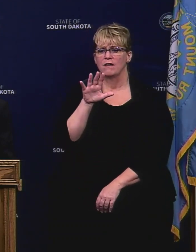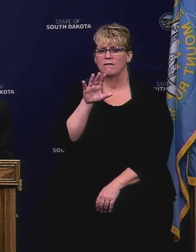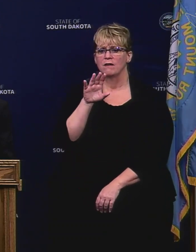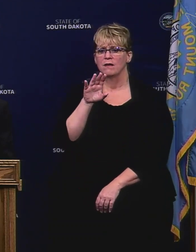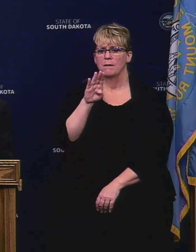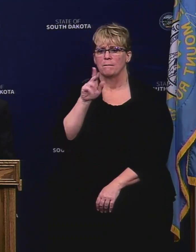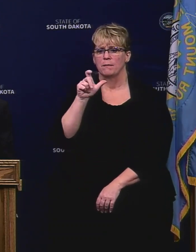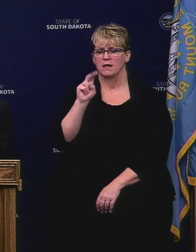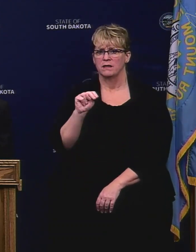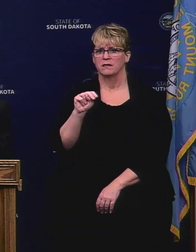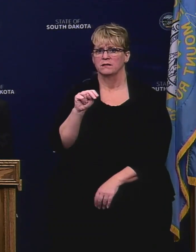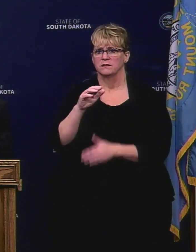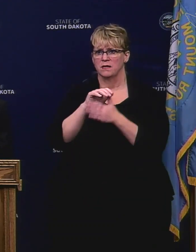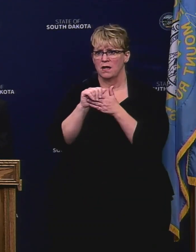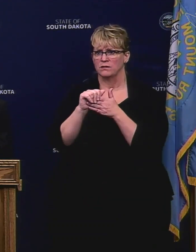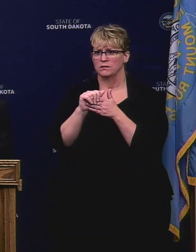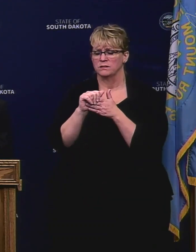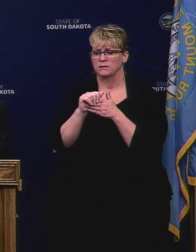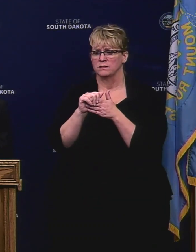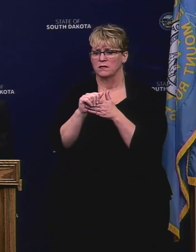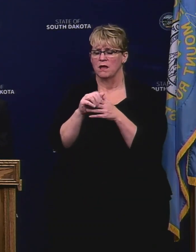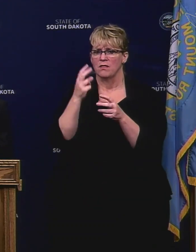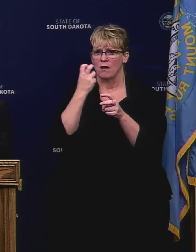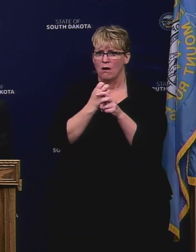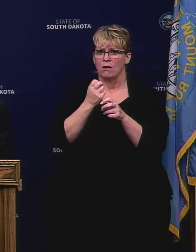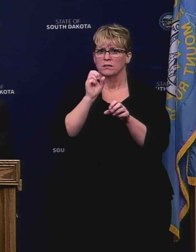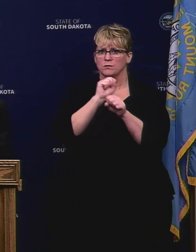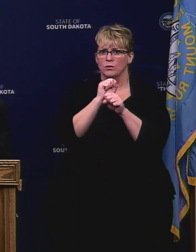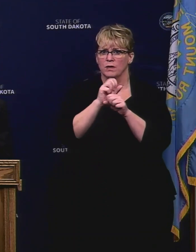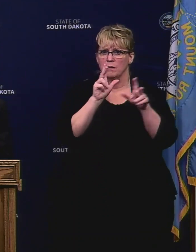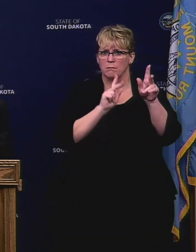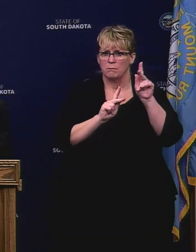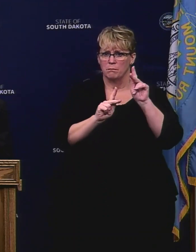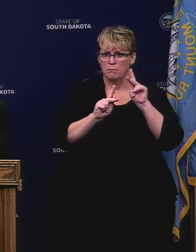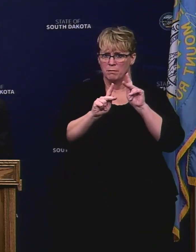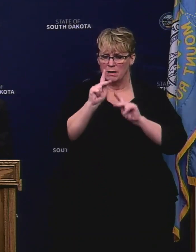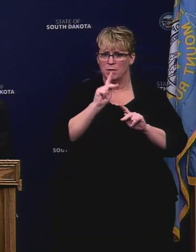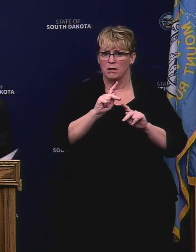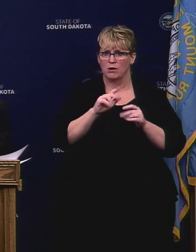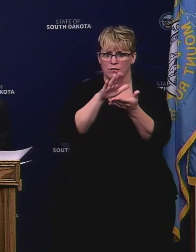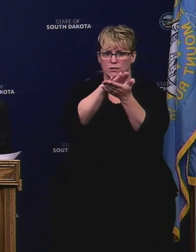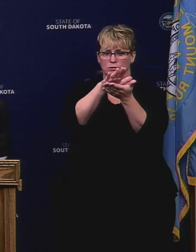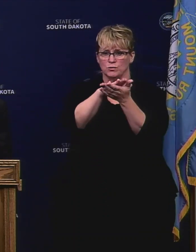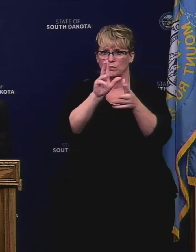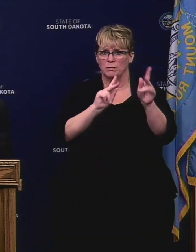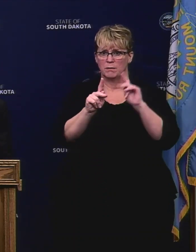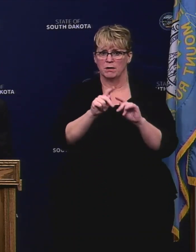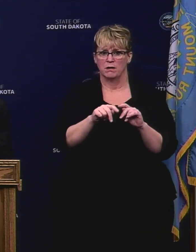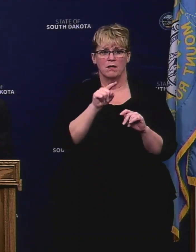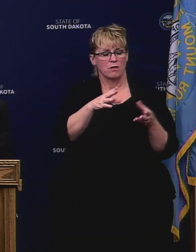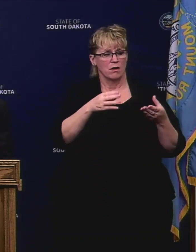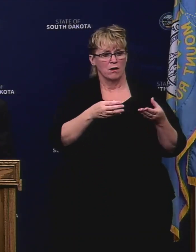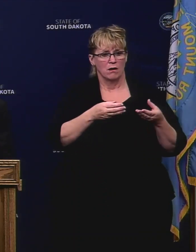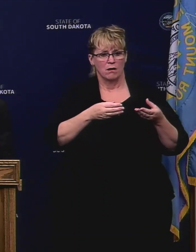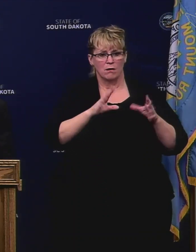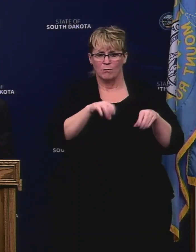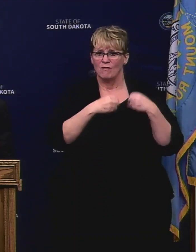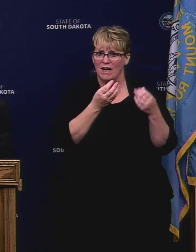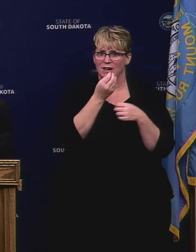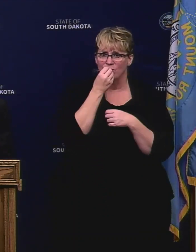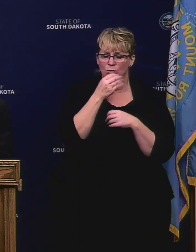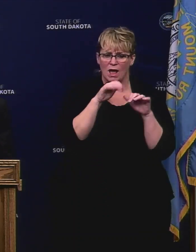relief fund, the hardest working people in this county, I believe, are the schools. School people providing food. How